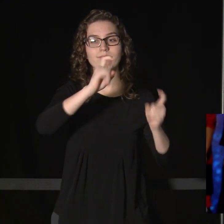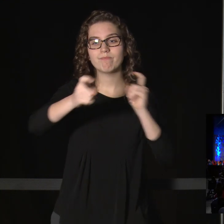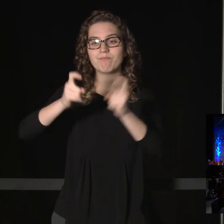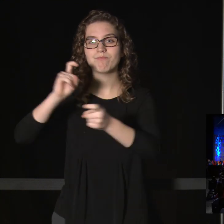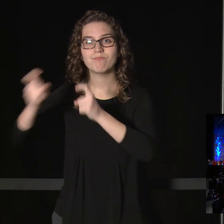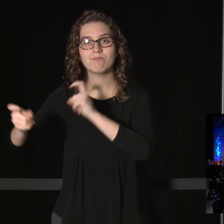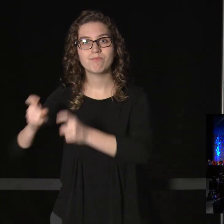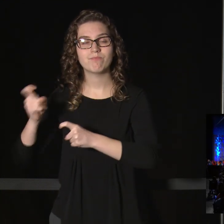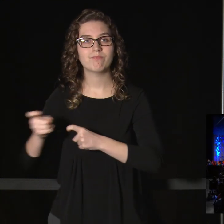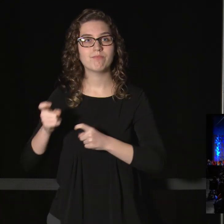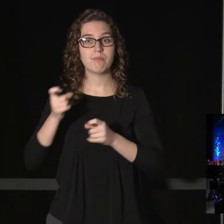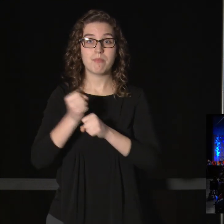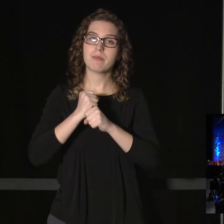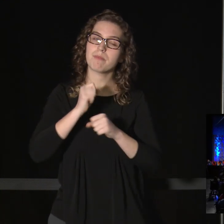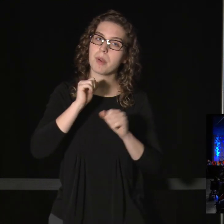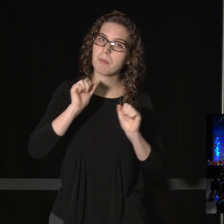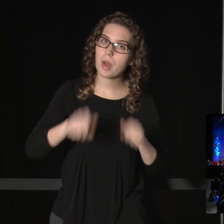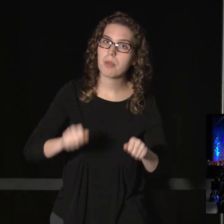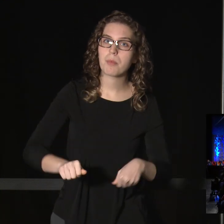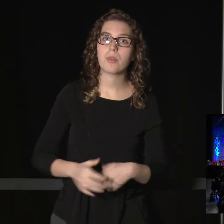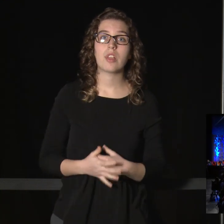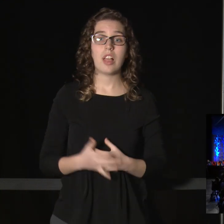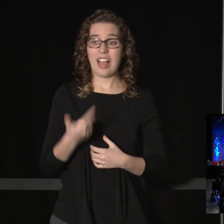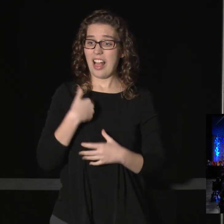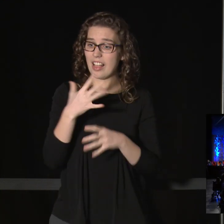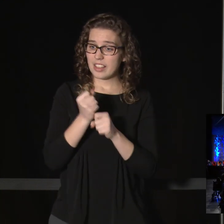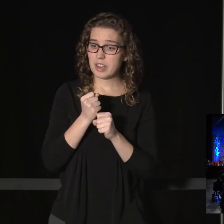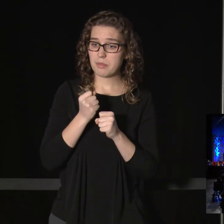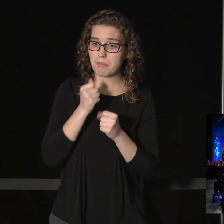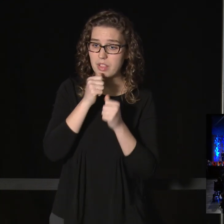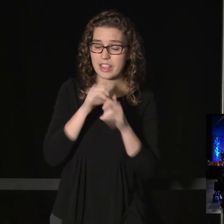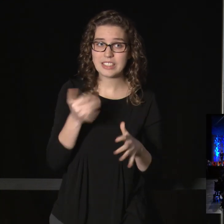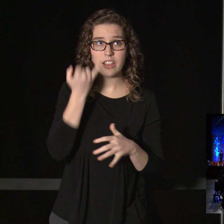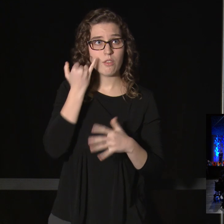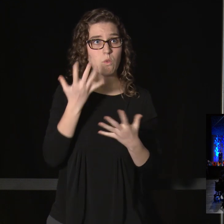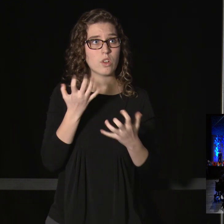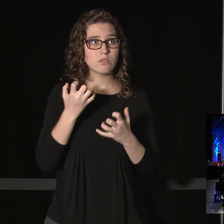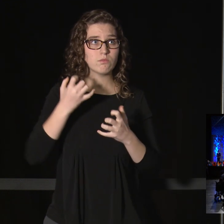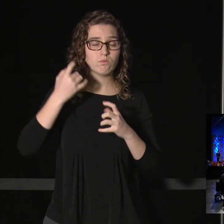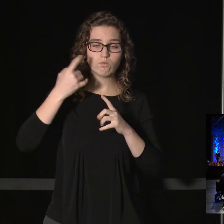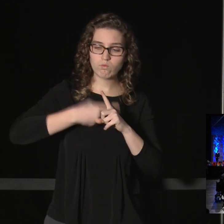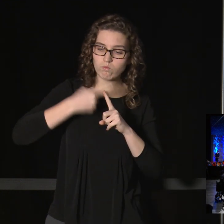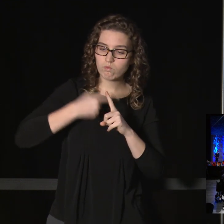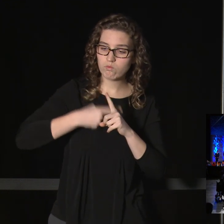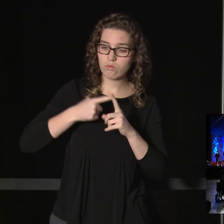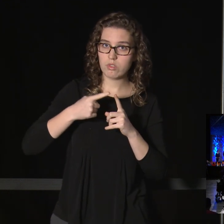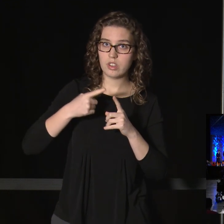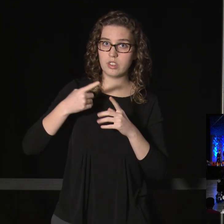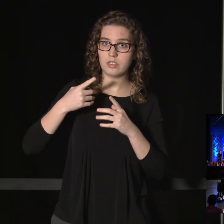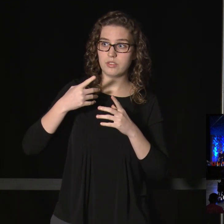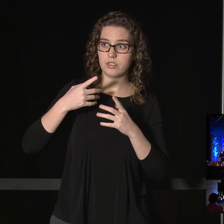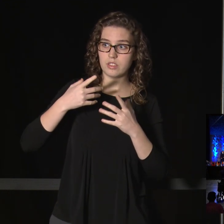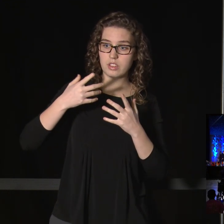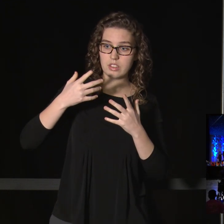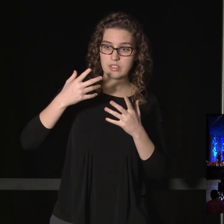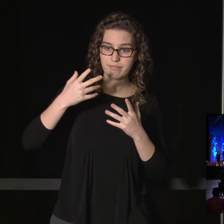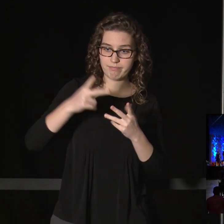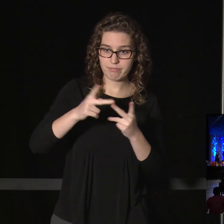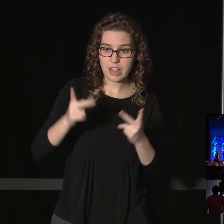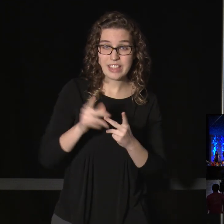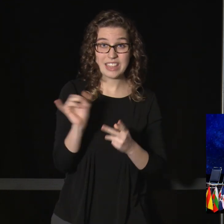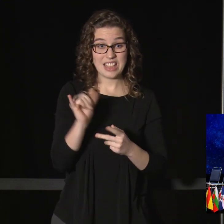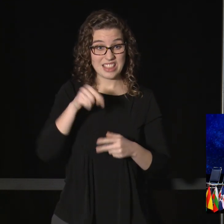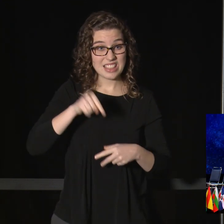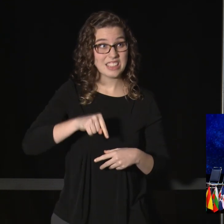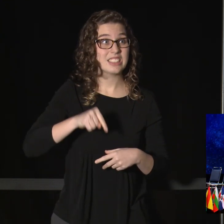get a blessing when I come to GYC, and if we want to be able to rent a space like this where thousands of us can be under one roof, encouraging one another,